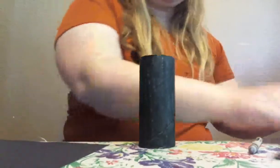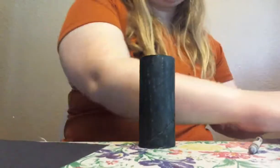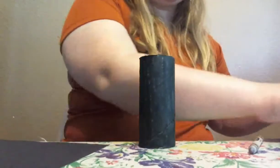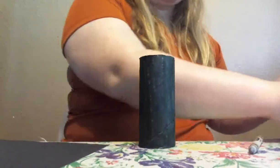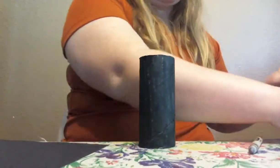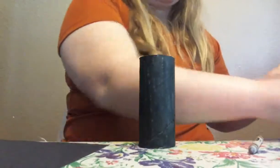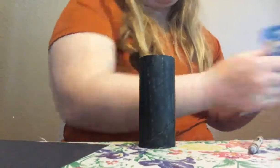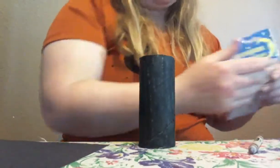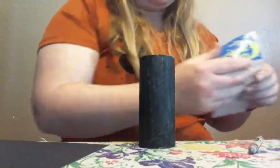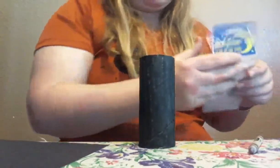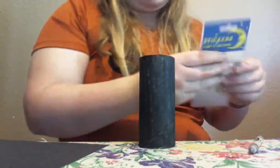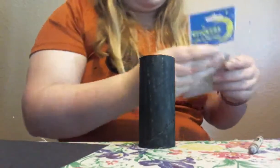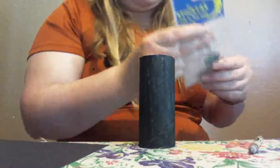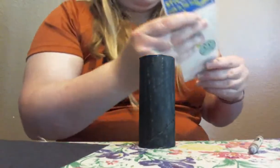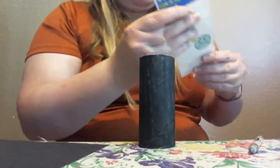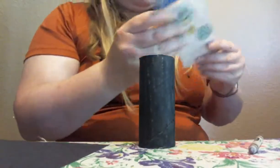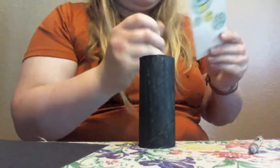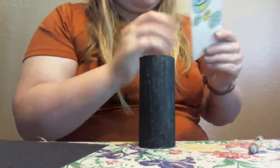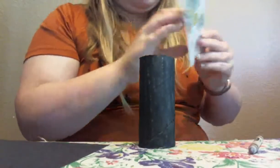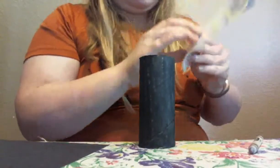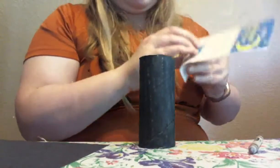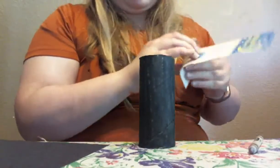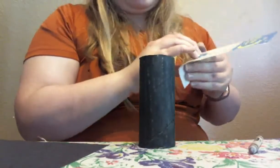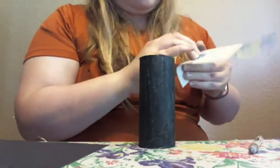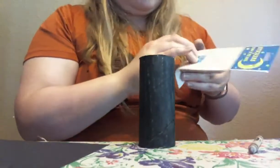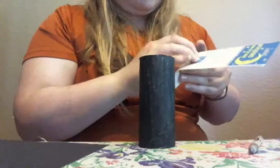stickers and some